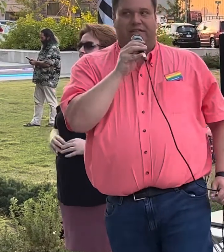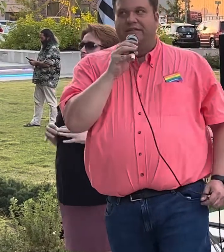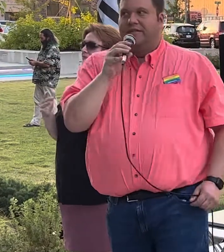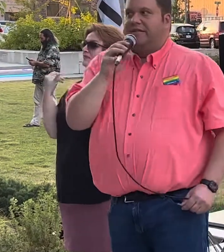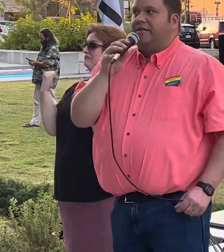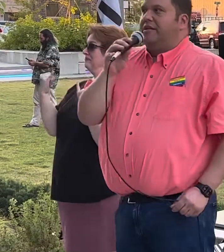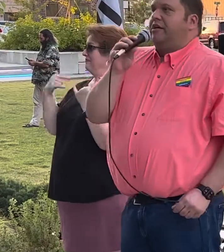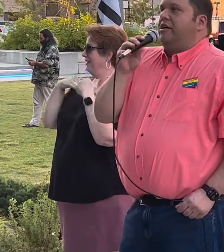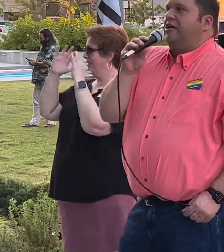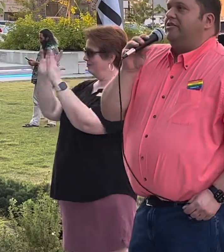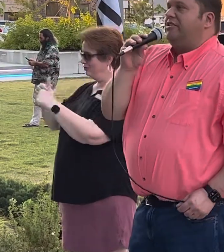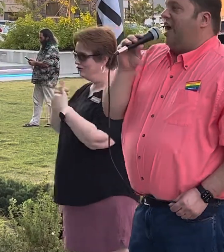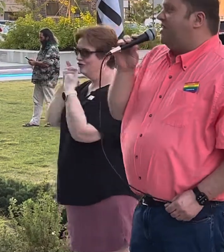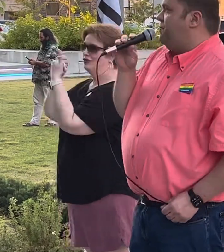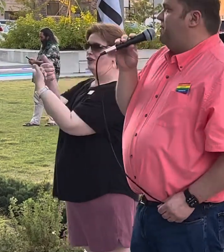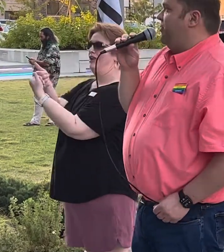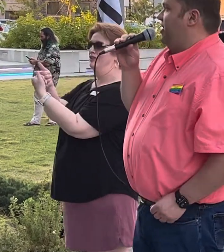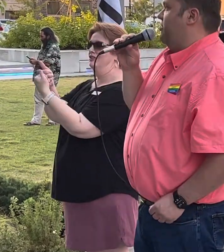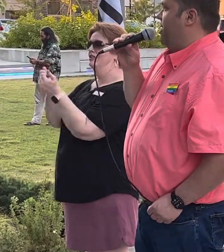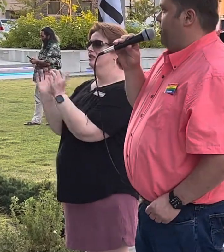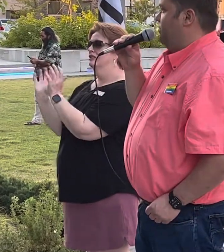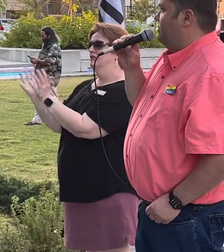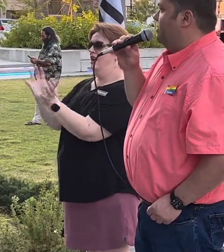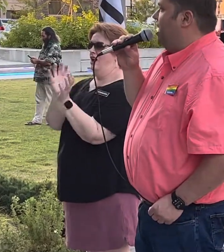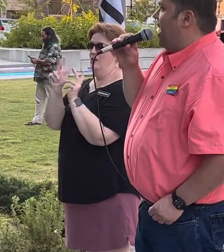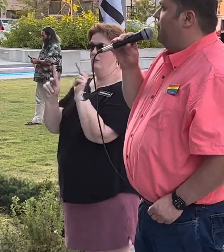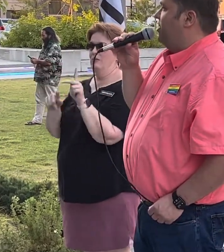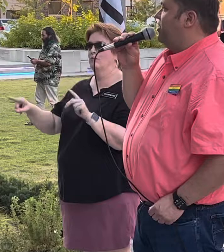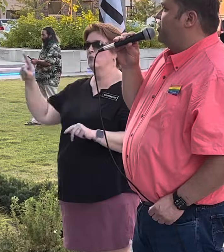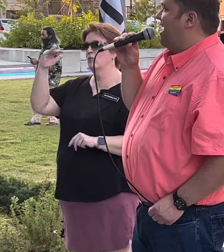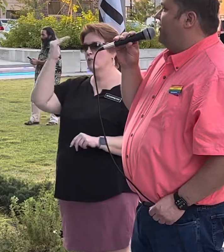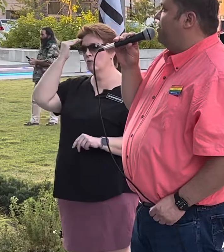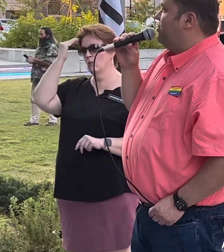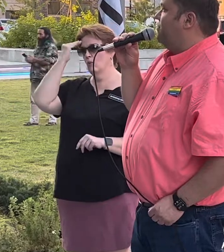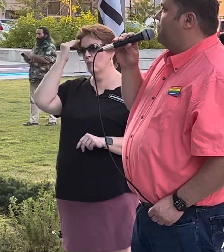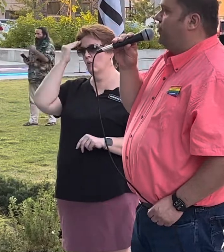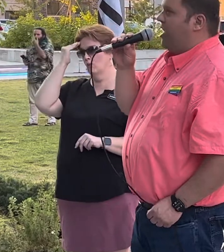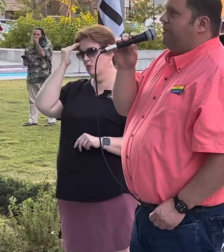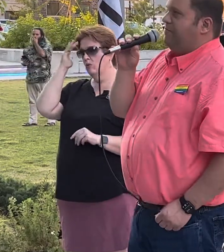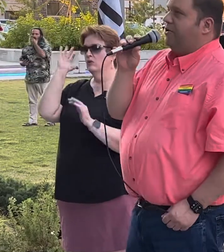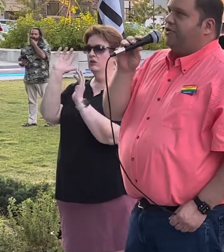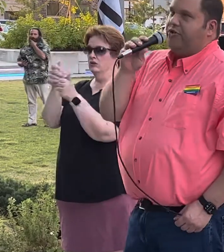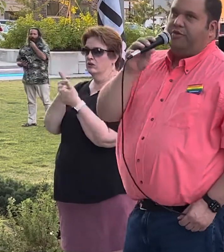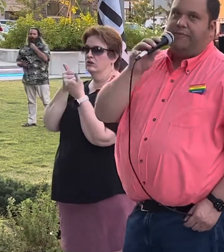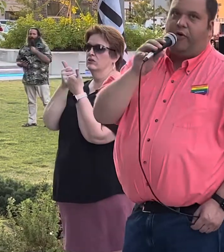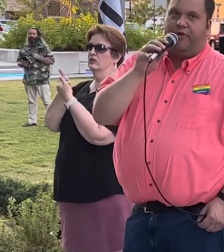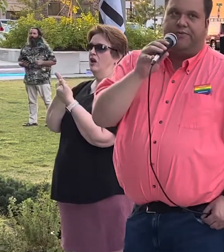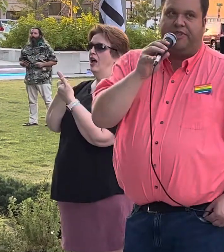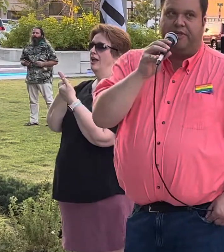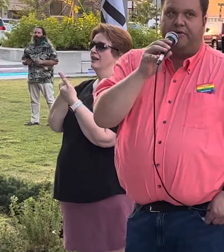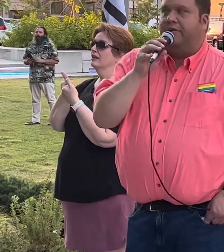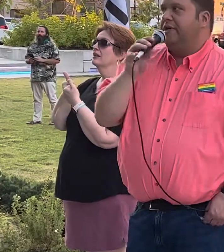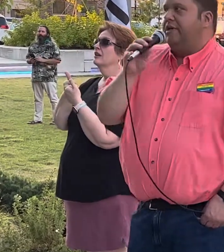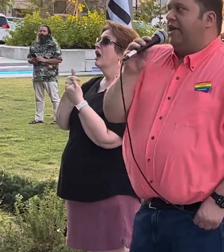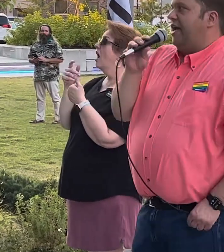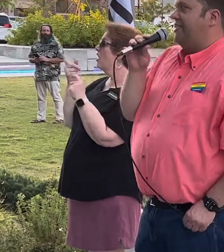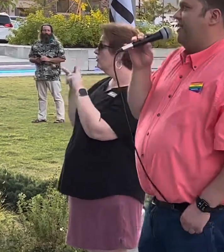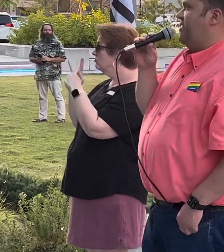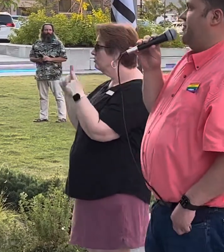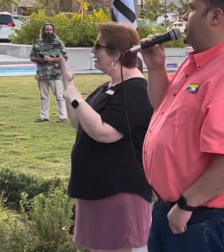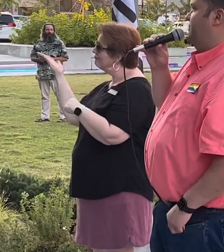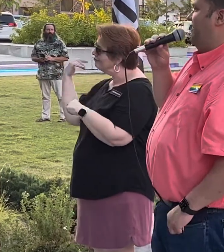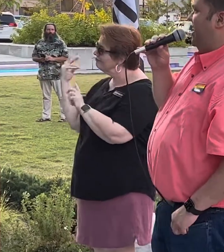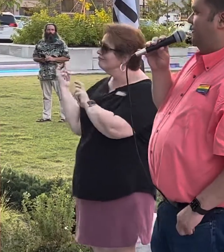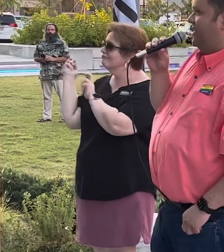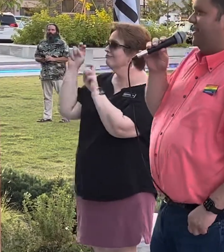tonight to talk to people that you know. I want you to challenge you to bring people to the polls with you. It's going